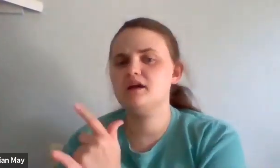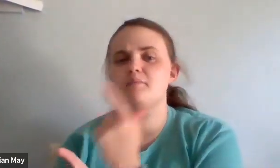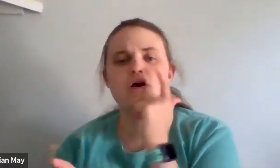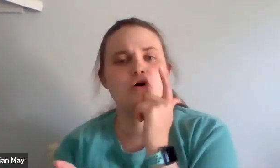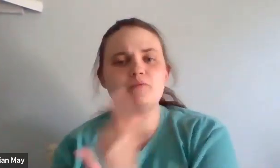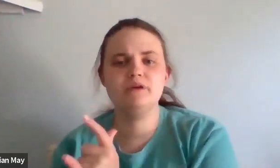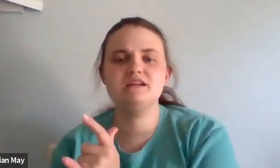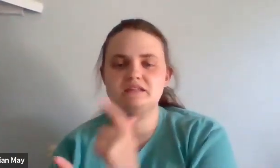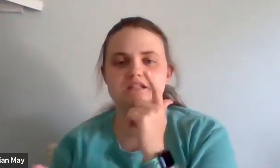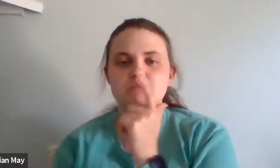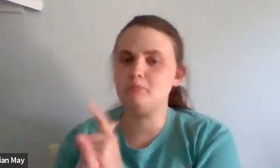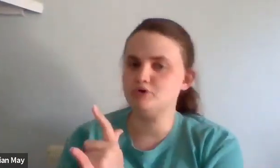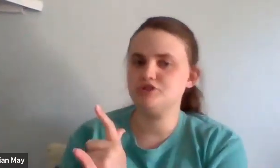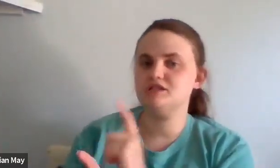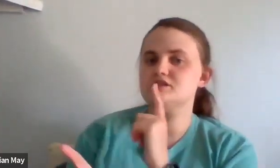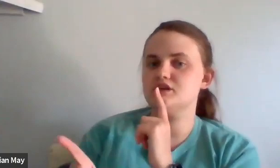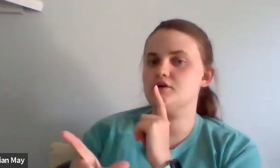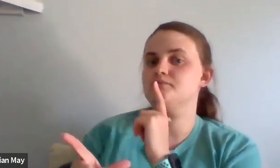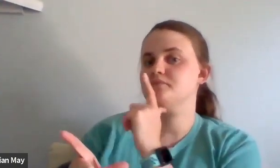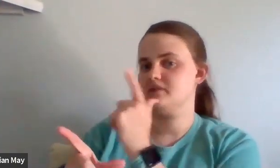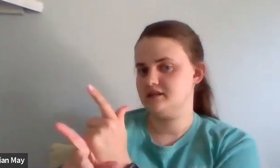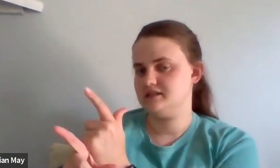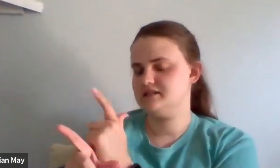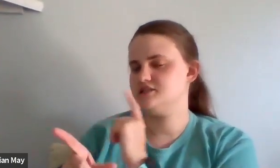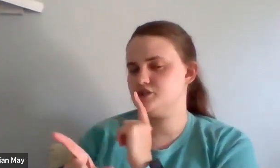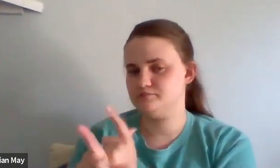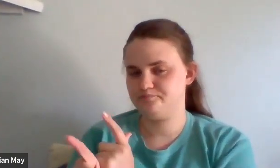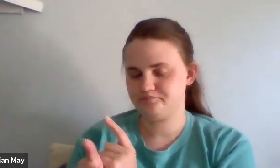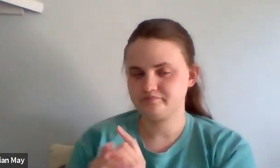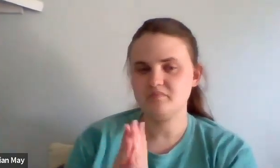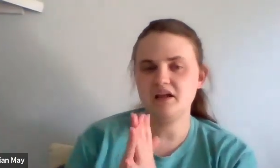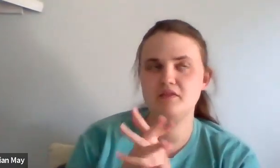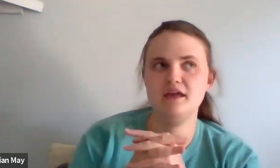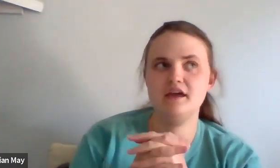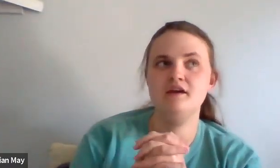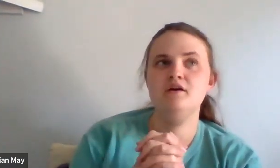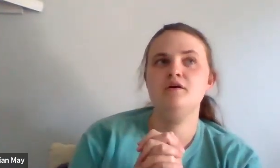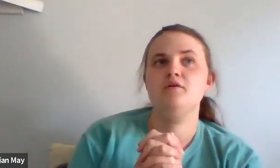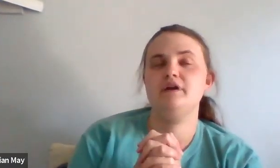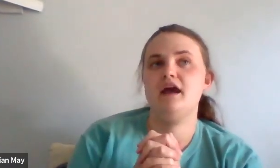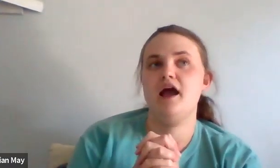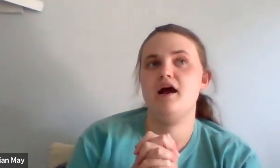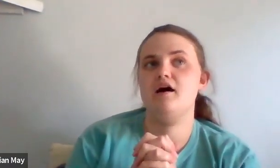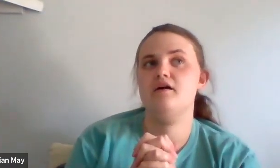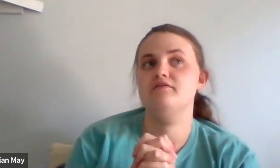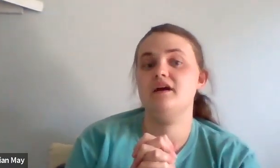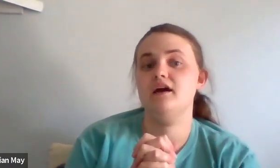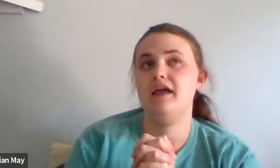up, oh, because it's that double motion. So, sister. And then we have